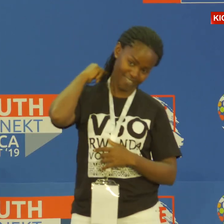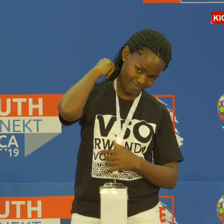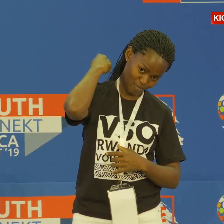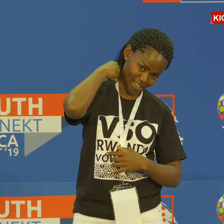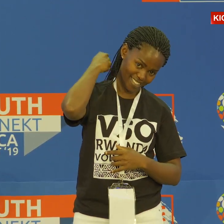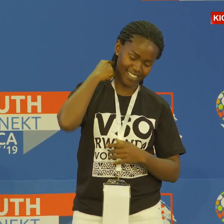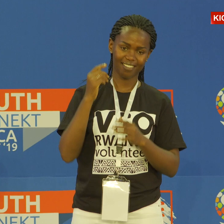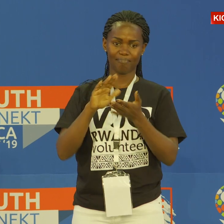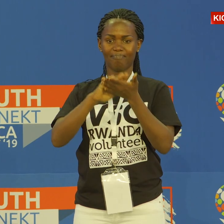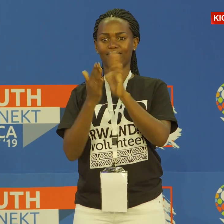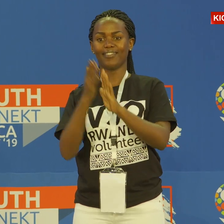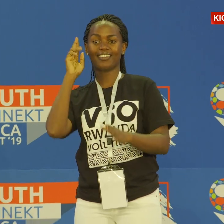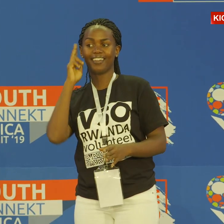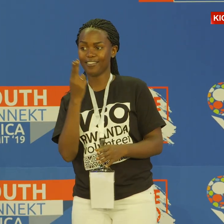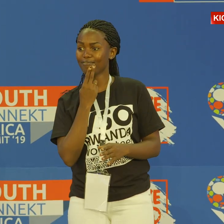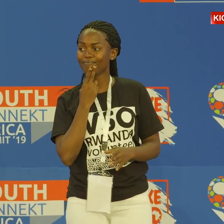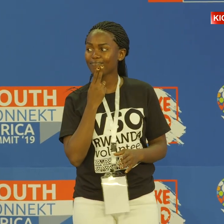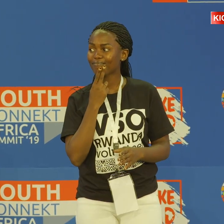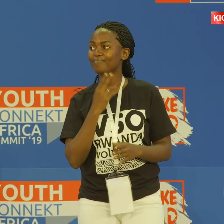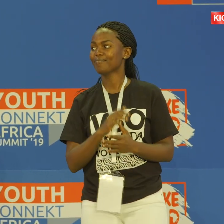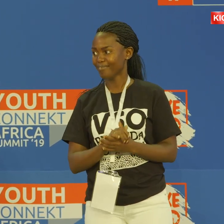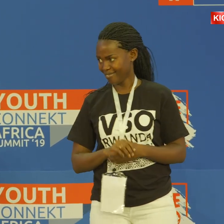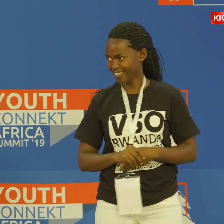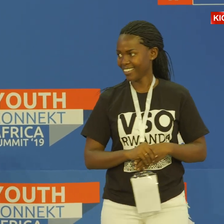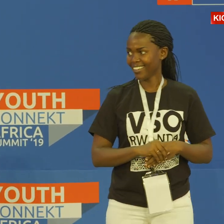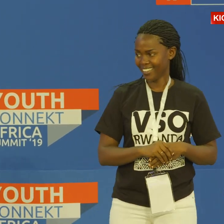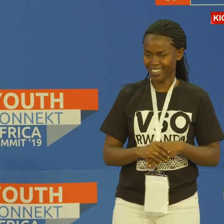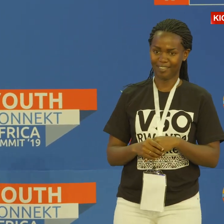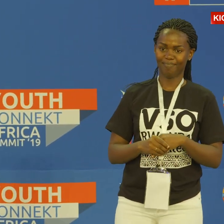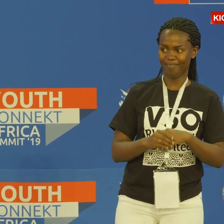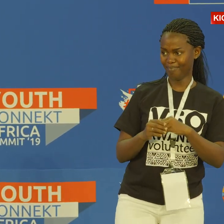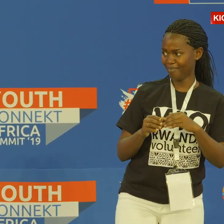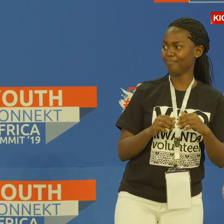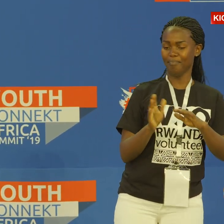got sick of meningitis, then I became deaf.